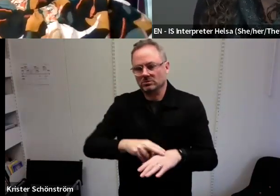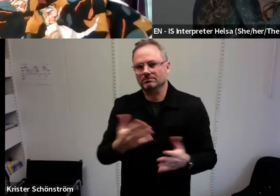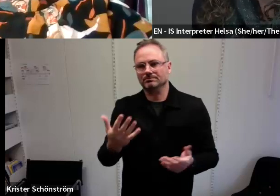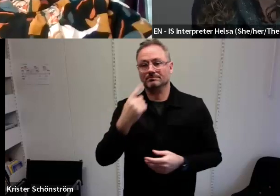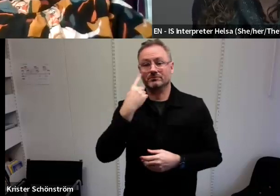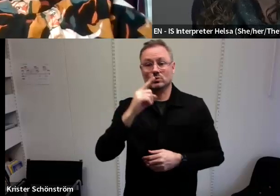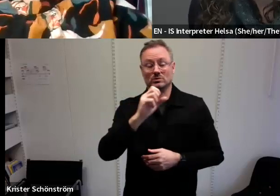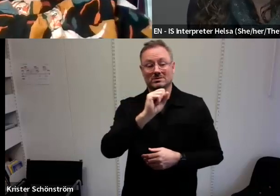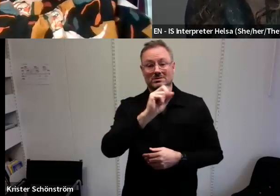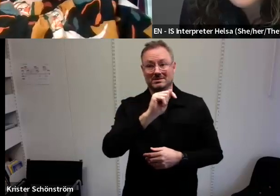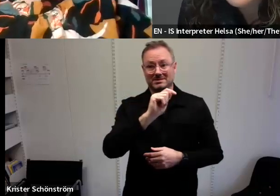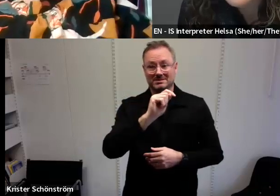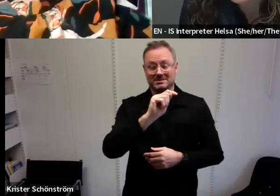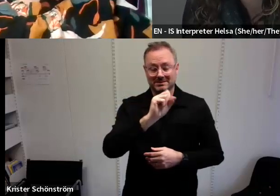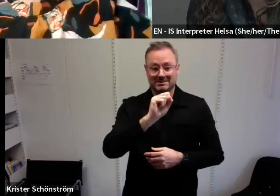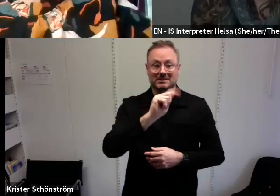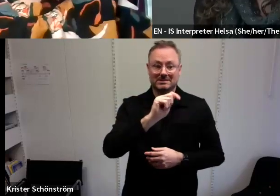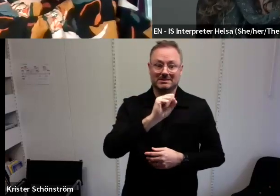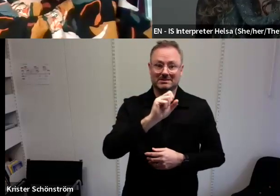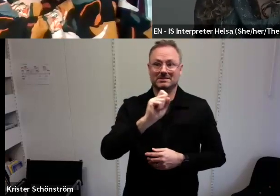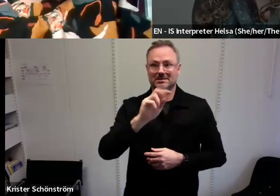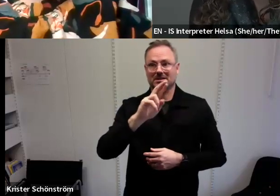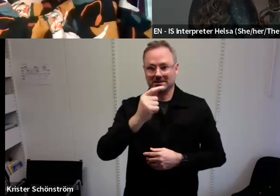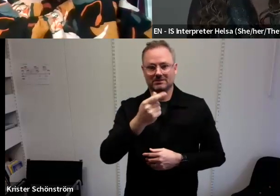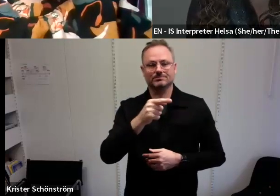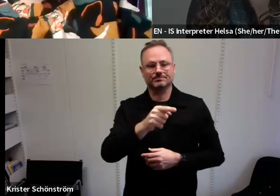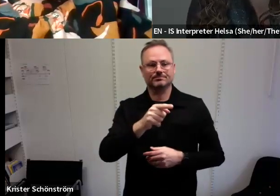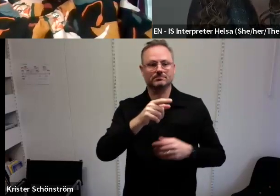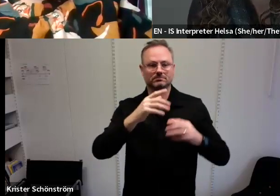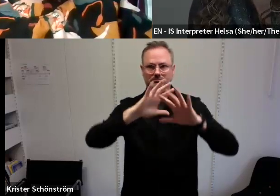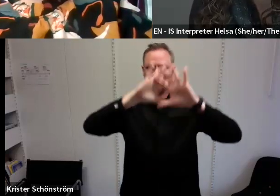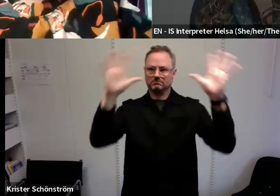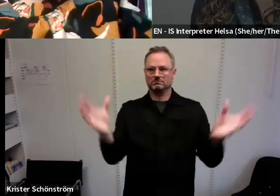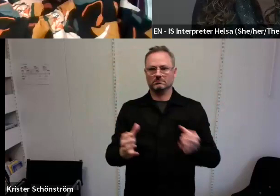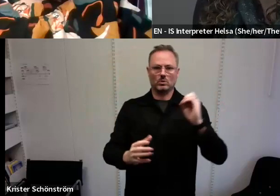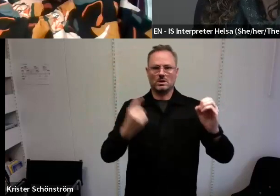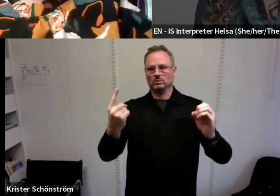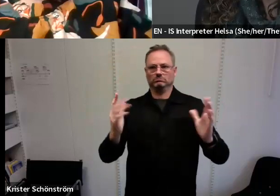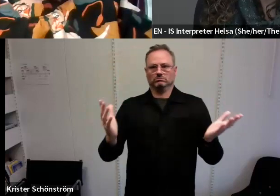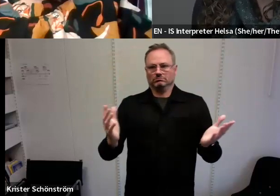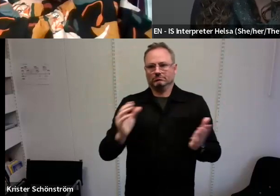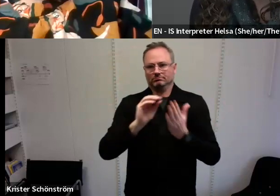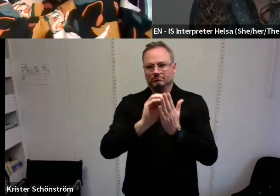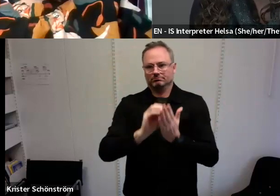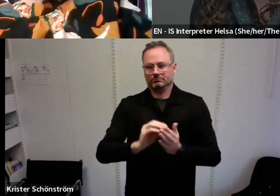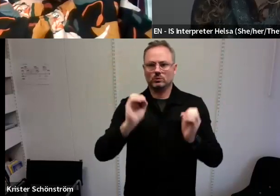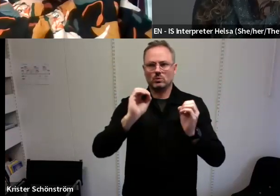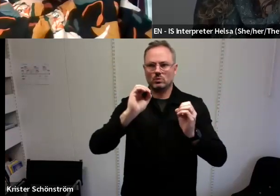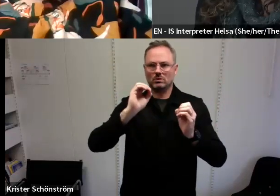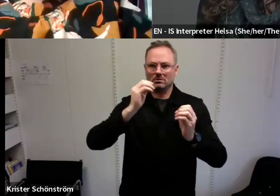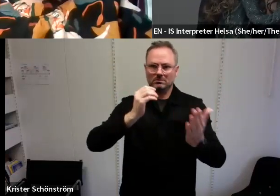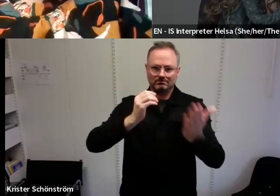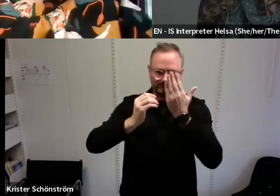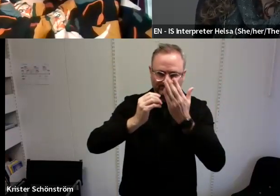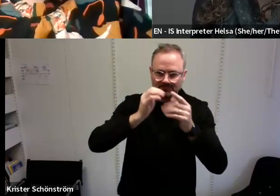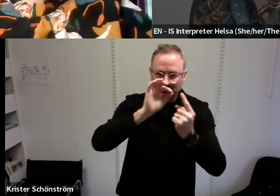I mean, there's going to be pros and cons per usual for any 2 things that you're comparing. For the regular SRT, we have a